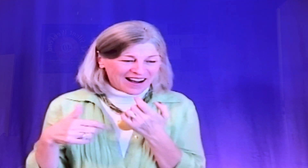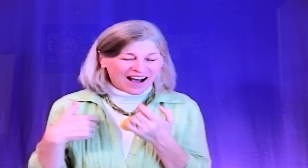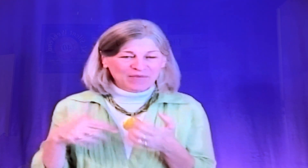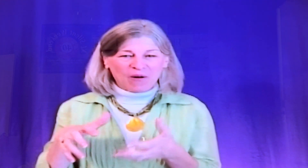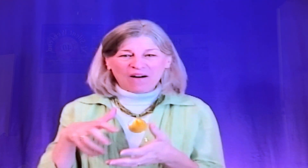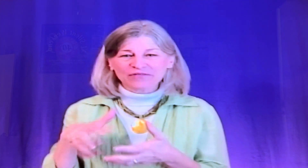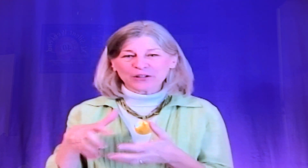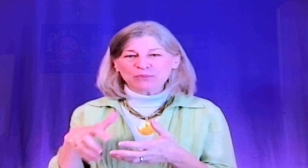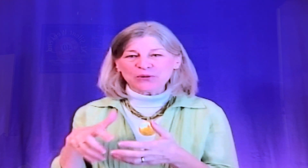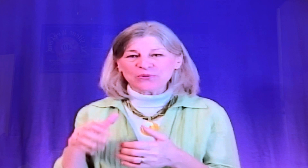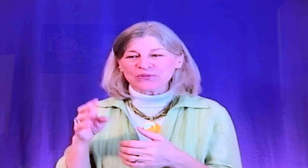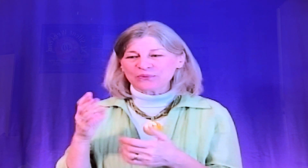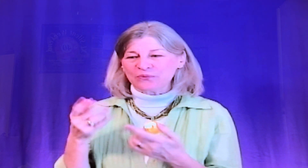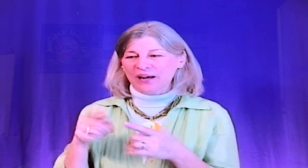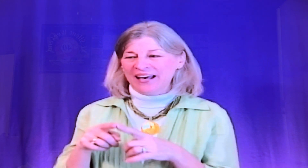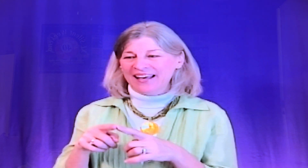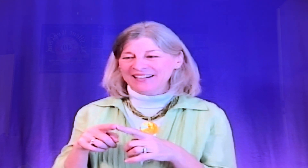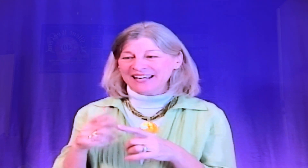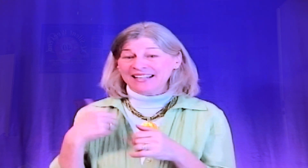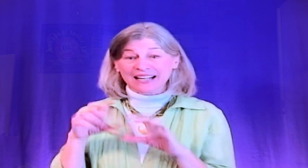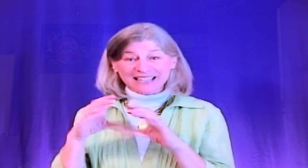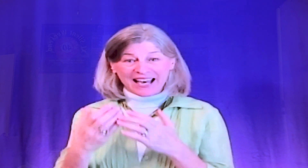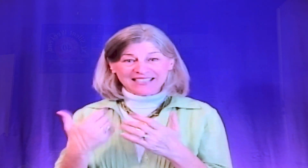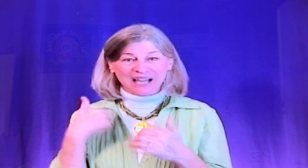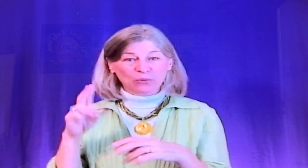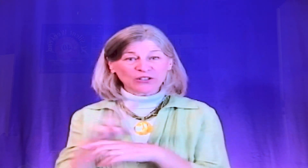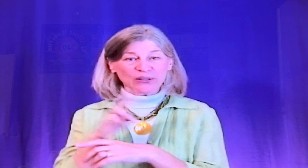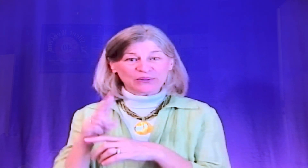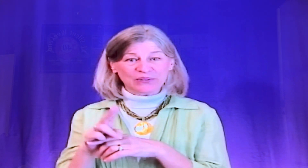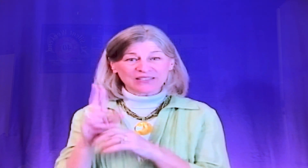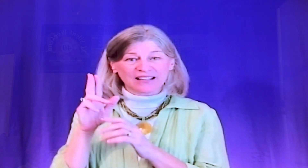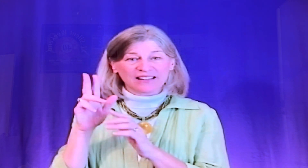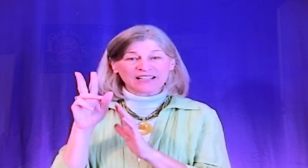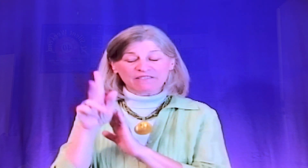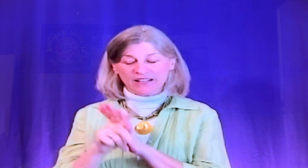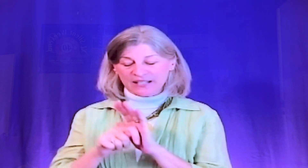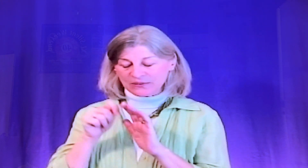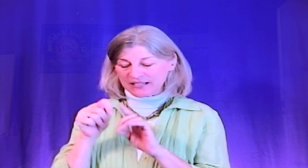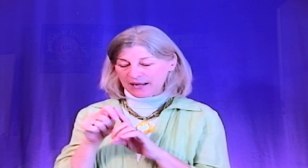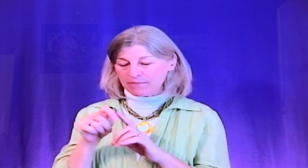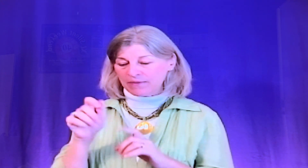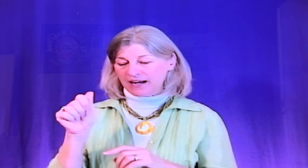I'm often amused when in a class I will use the videotape